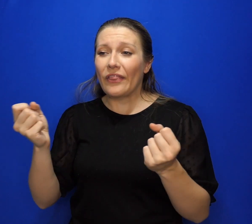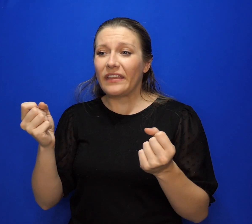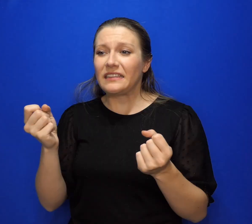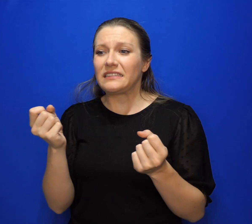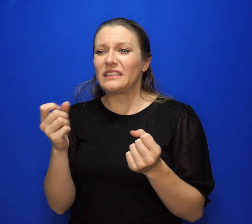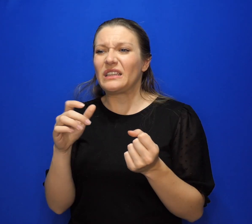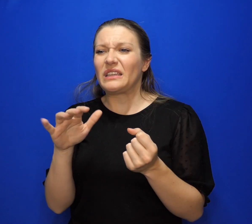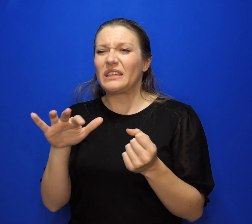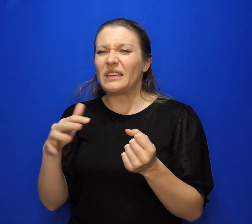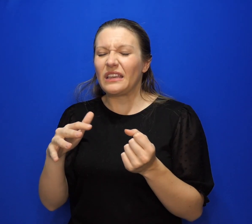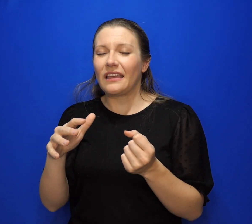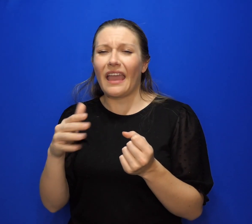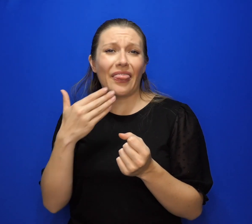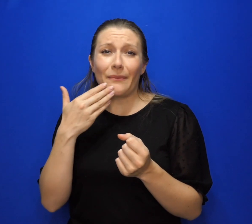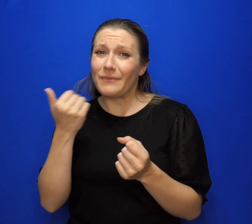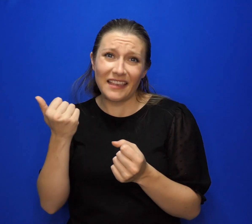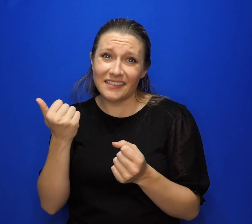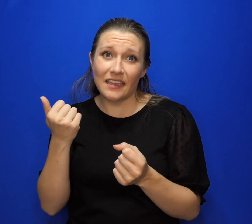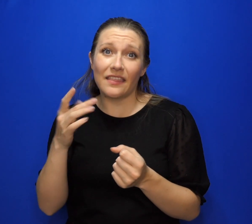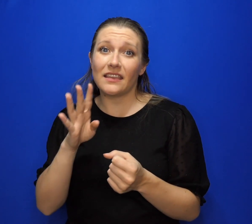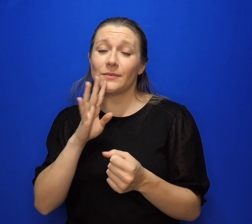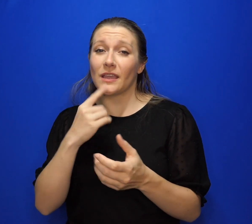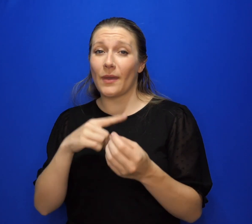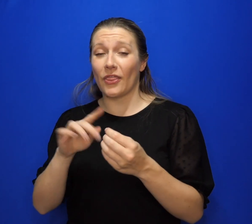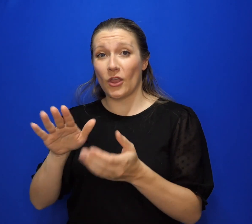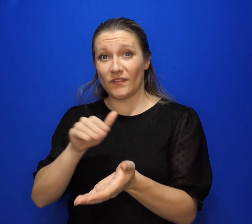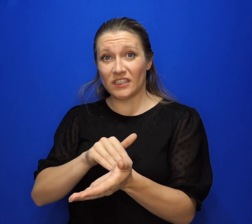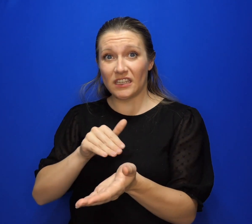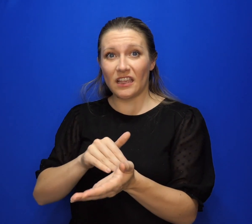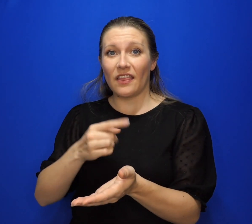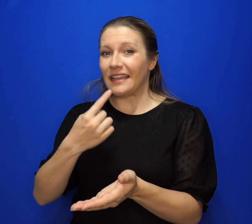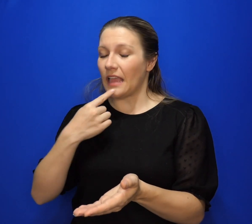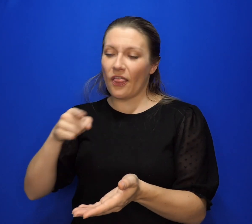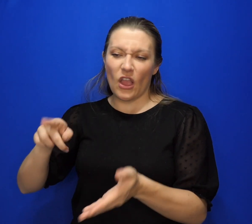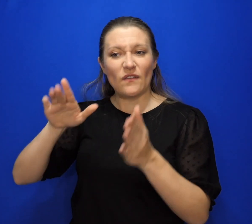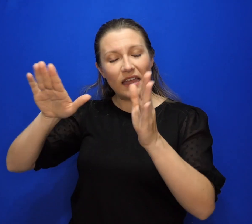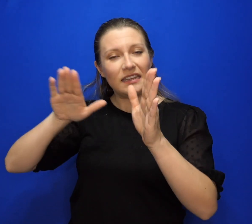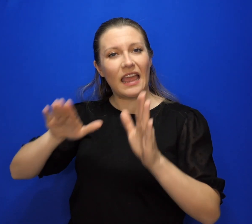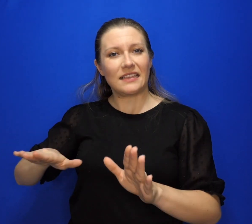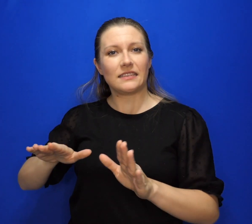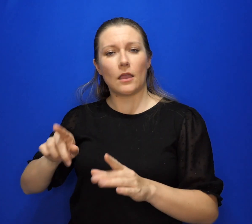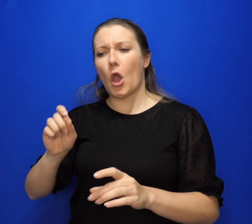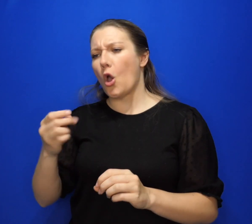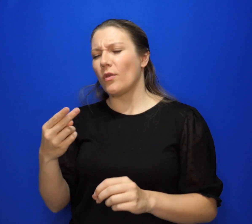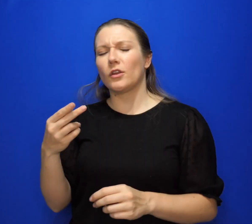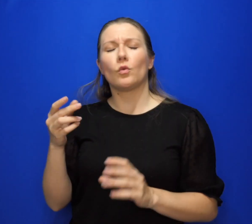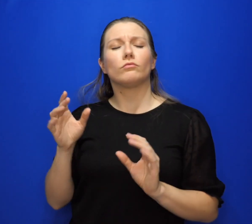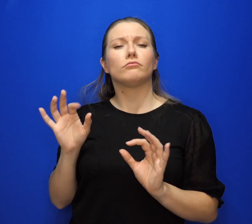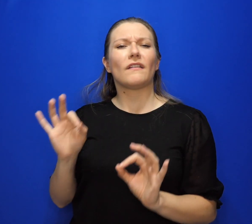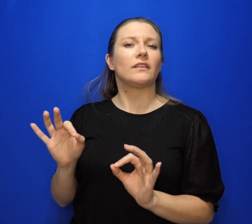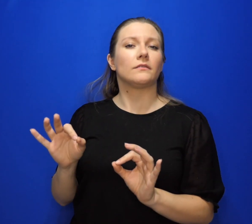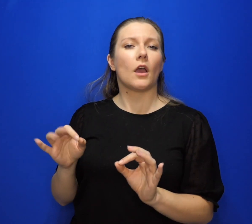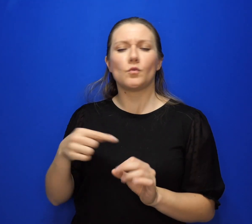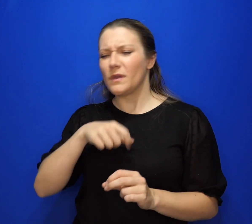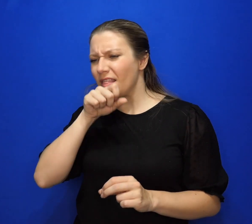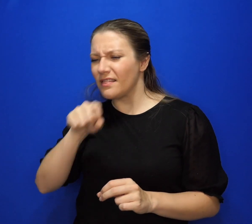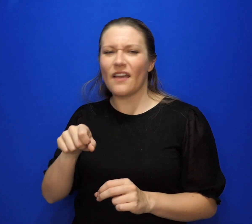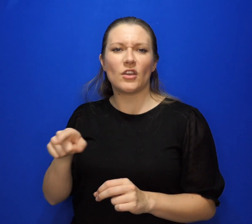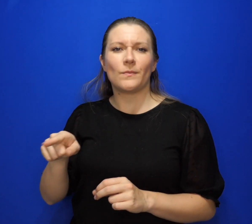fantastic. Oh, they're great. Sure. Oh, we love her. She's wonderful. Your A1C is